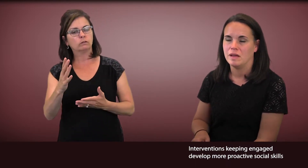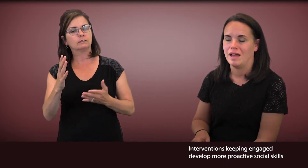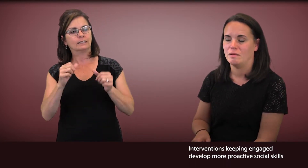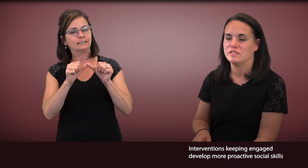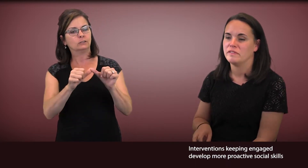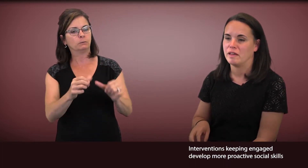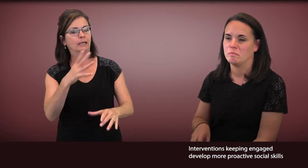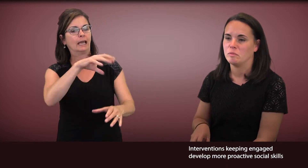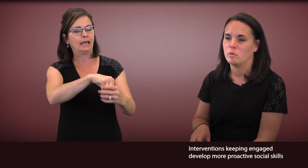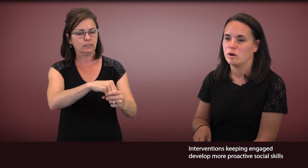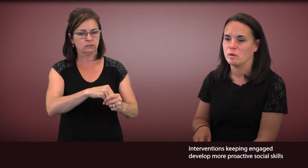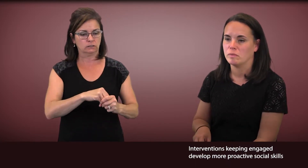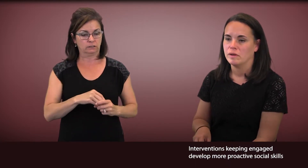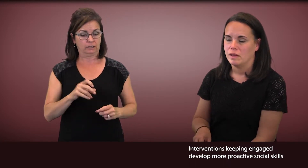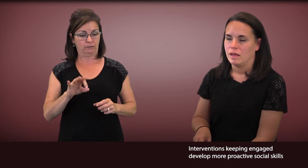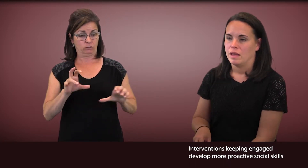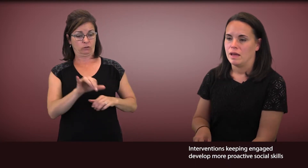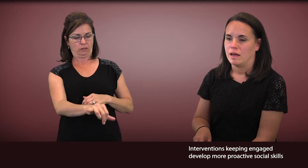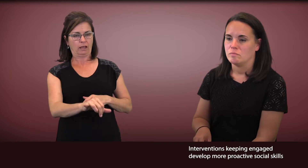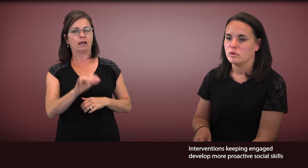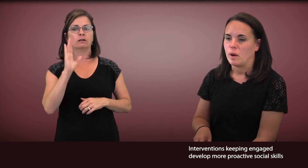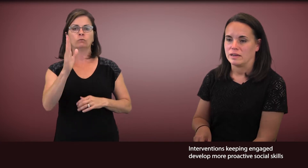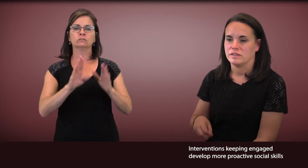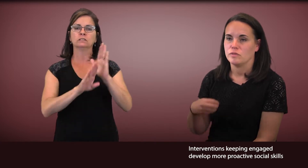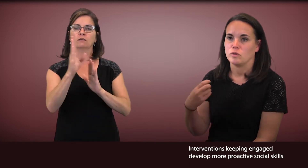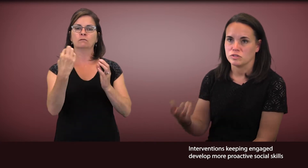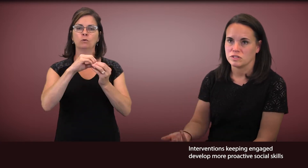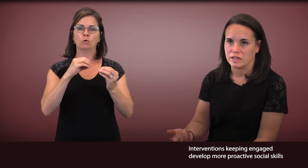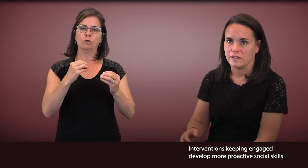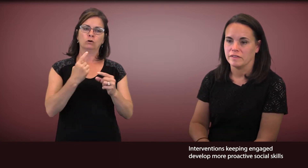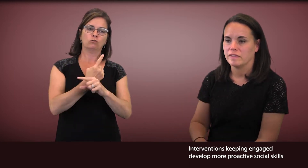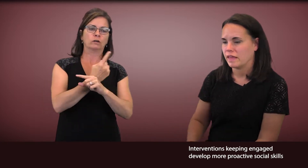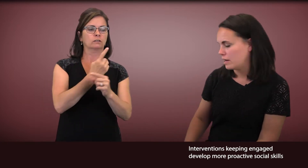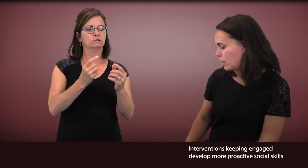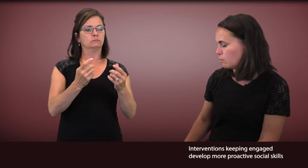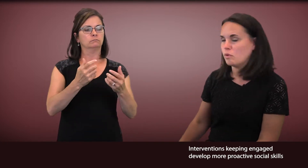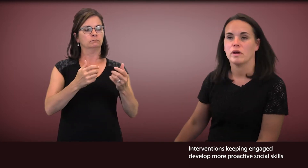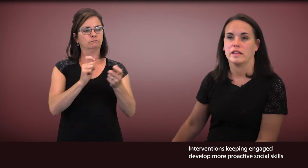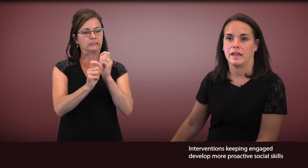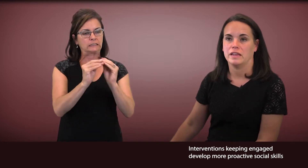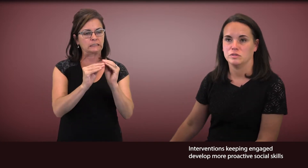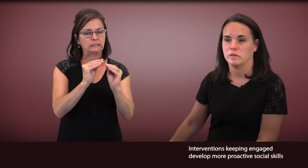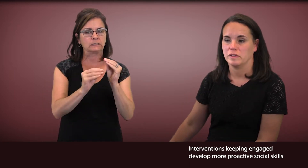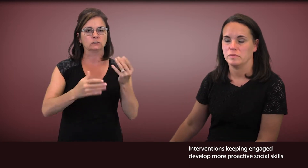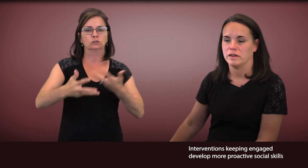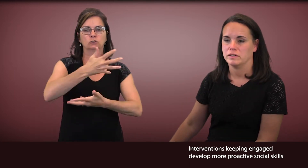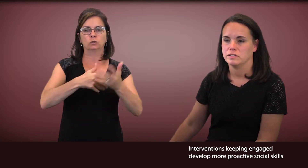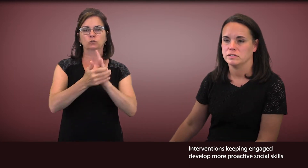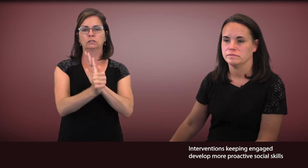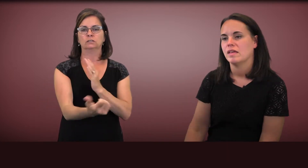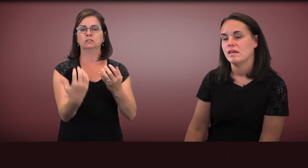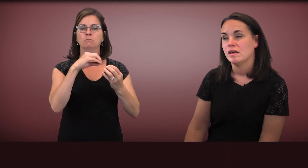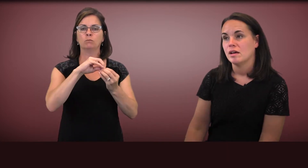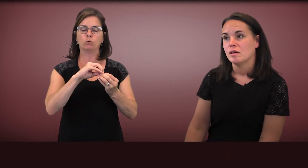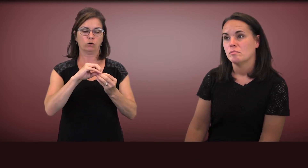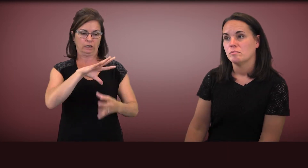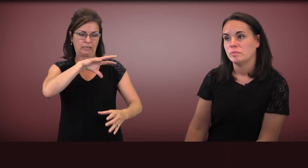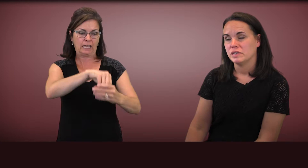tend to develop more proactive social skills and are more engaged with their peers.